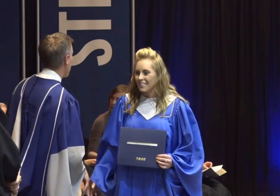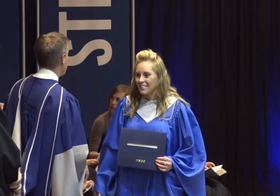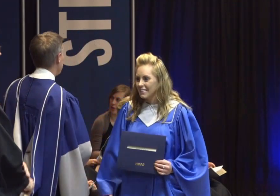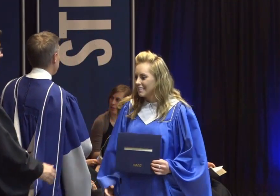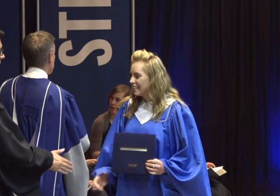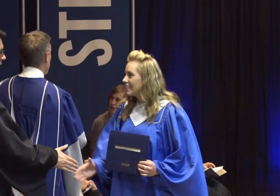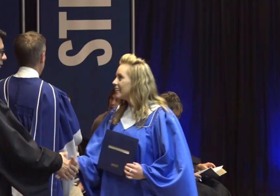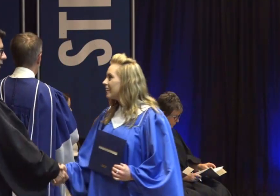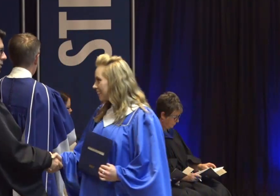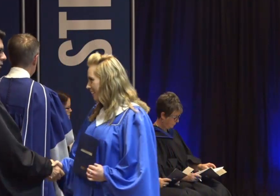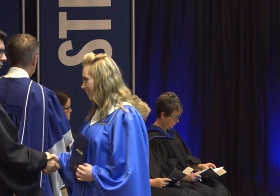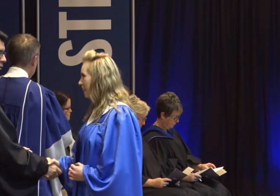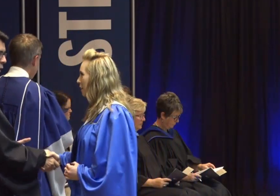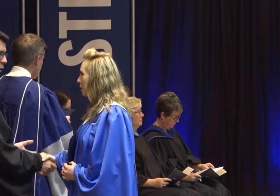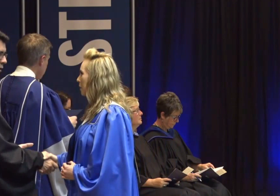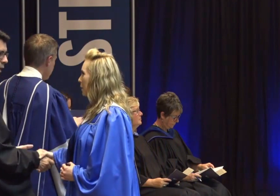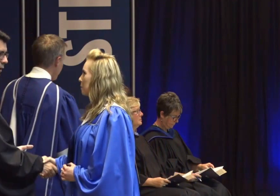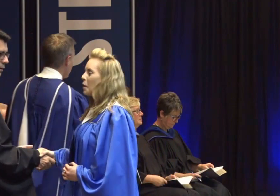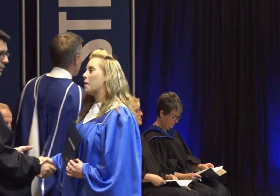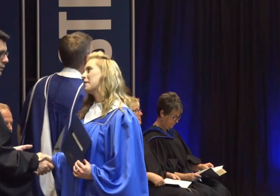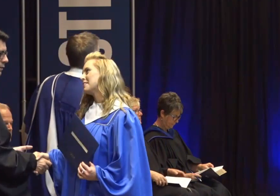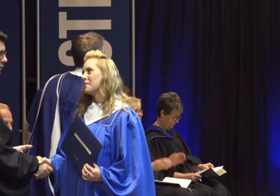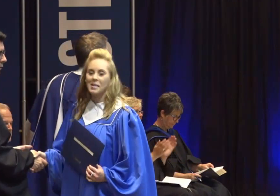Isaac Easy.